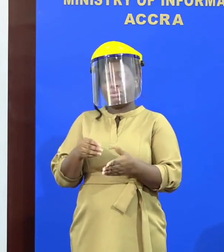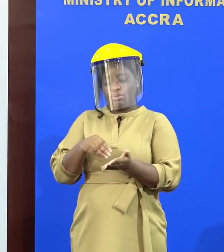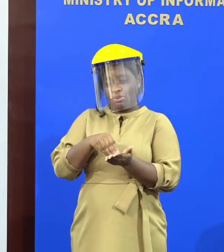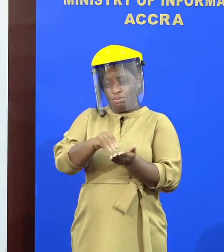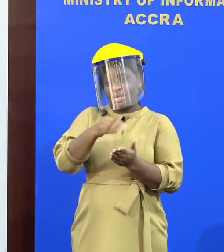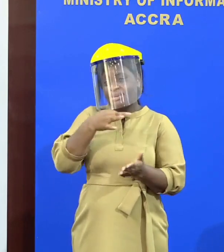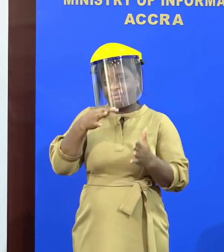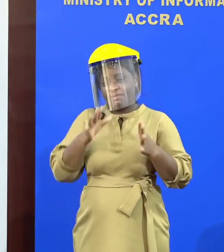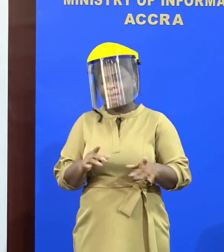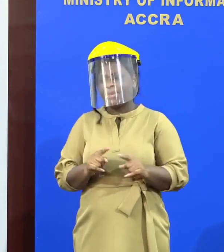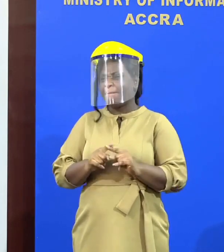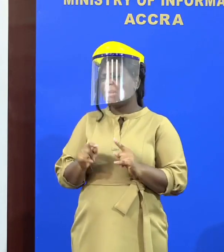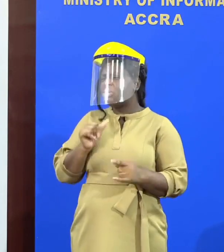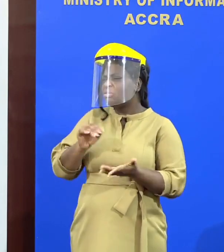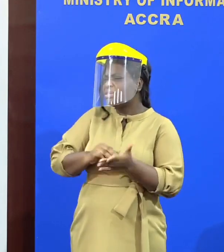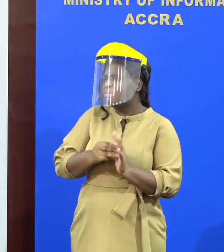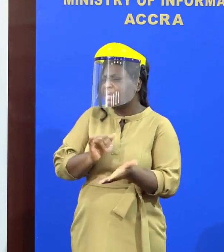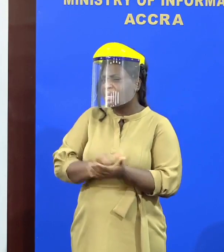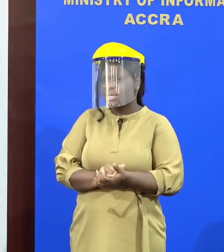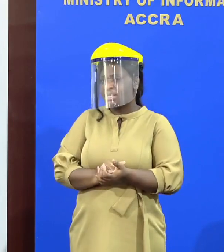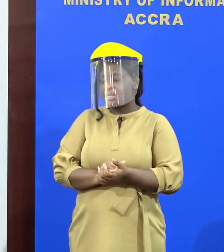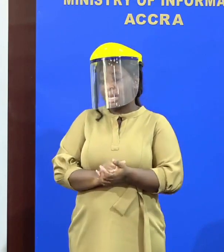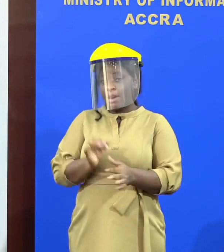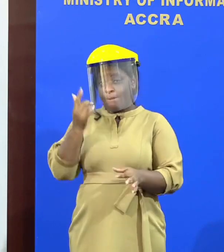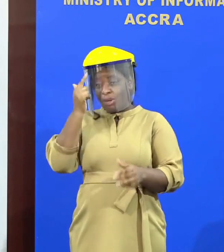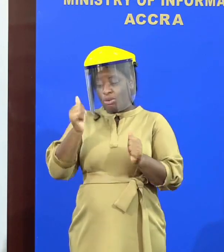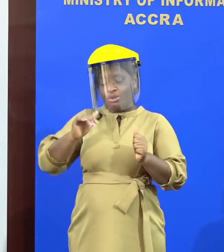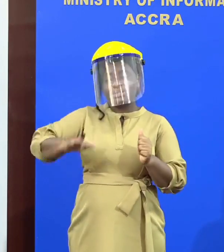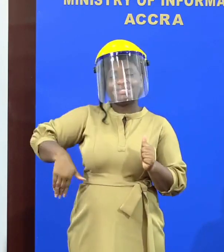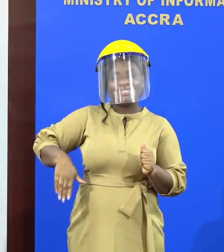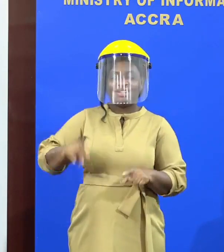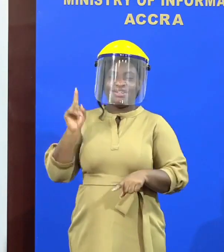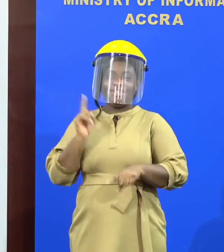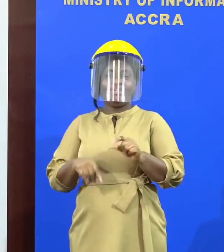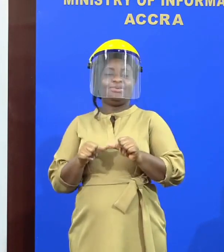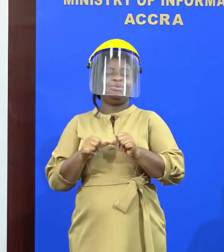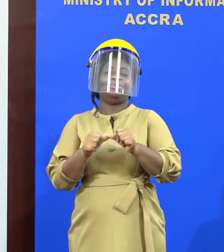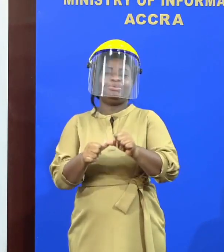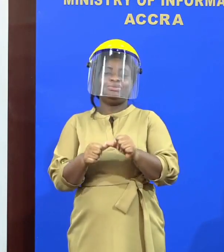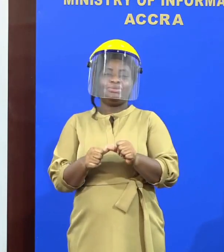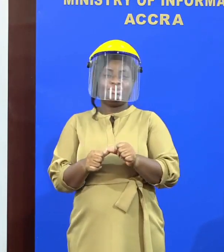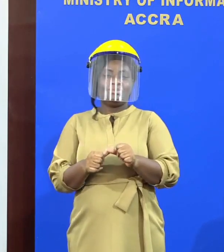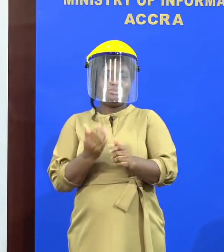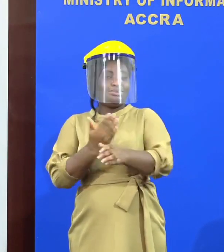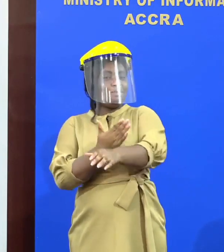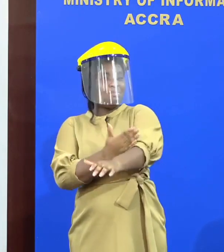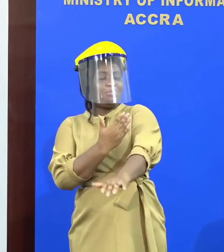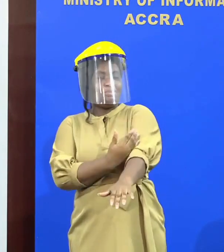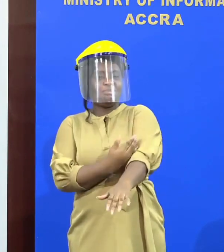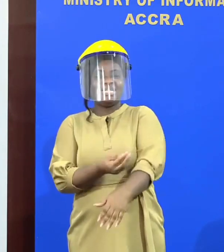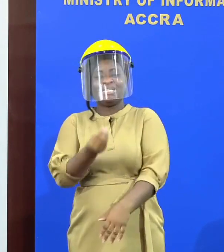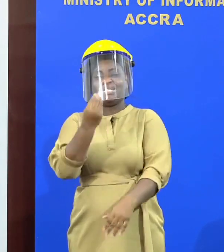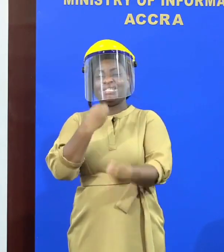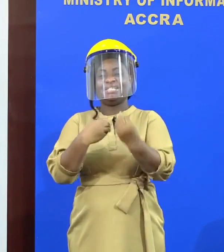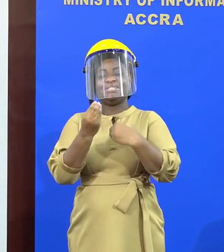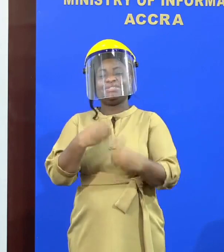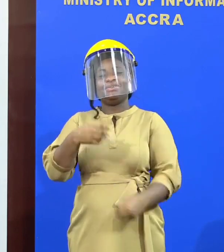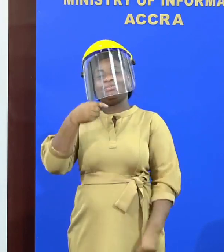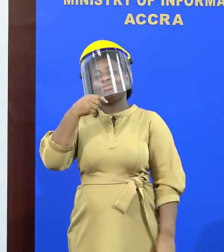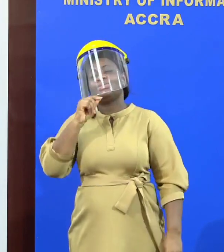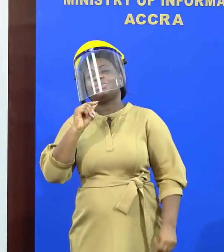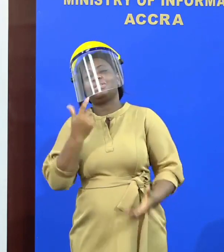companies. But that does not mean that because there is a delay, we cannot continue to promote the consumption of chocolates locally and